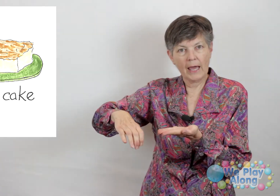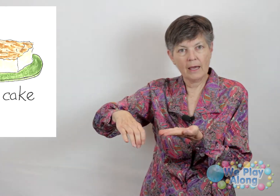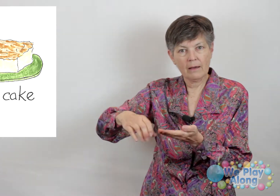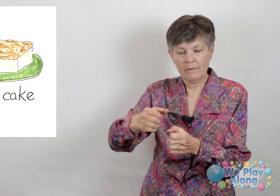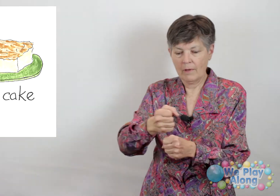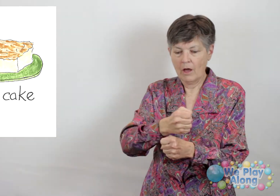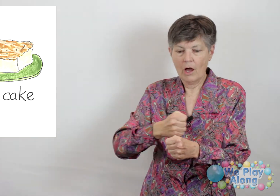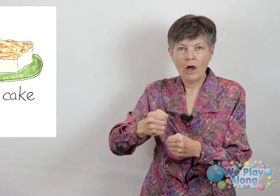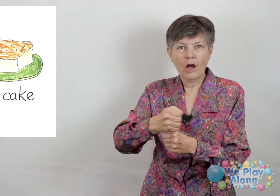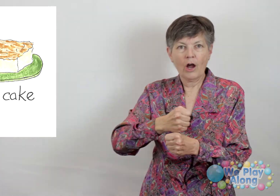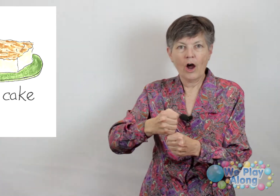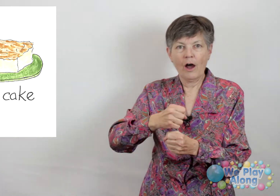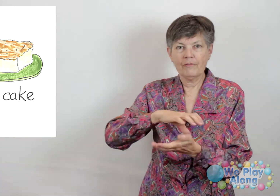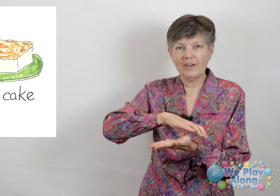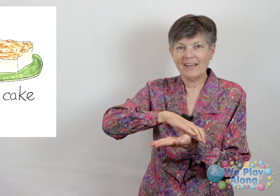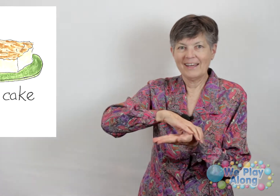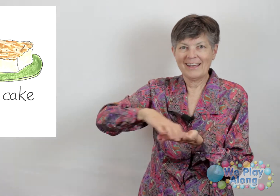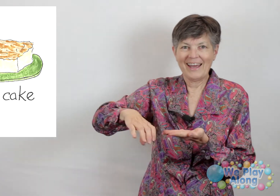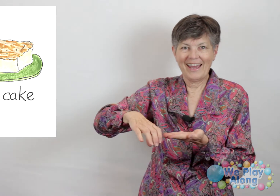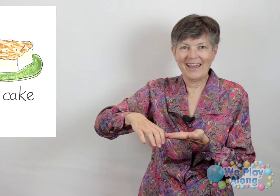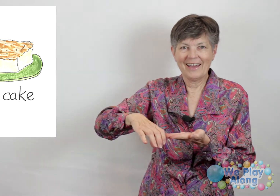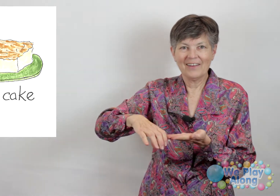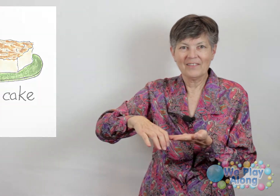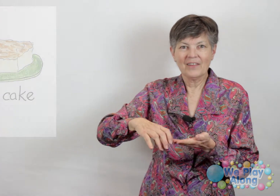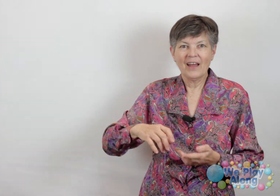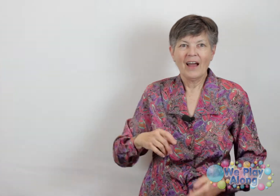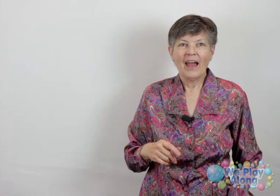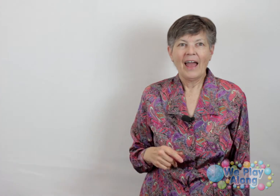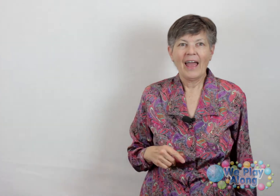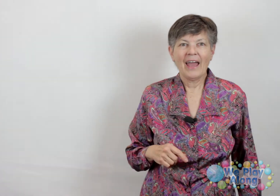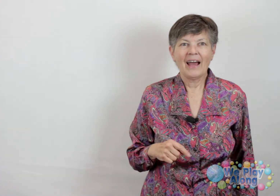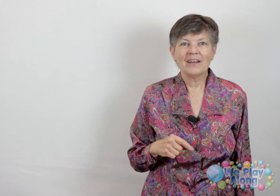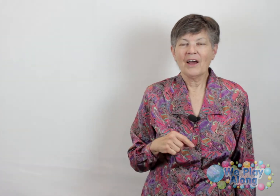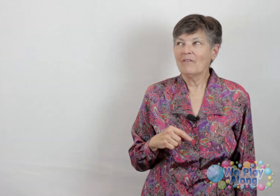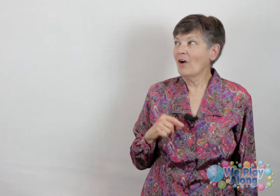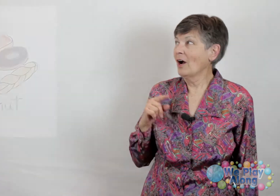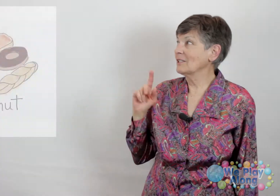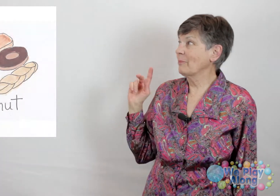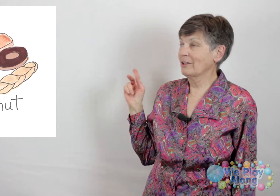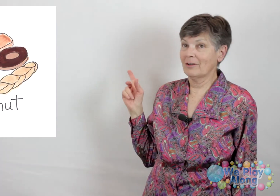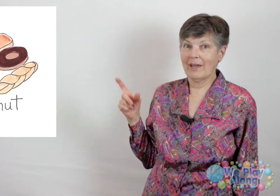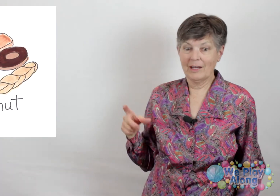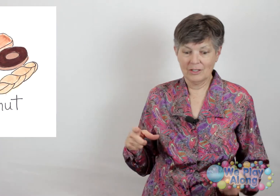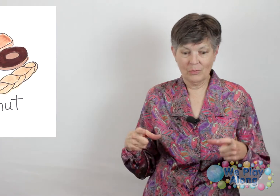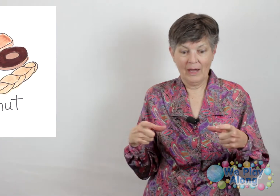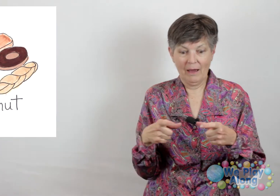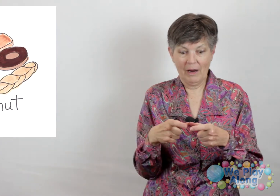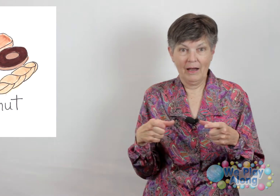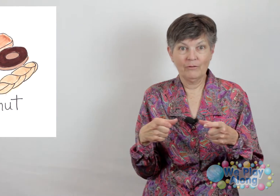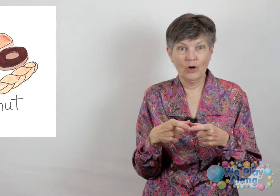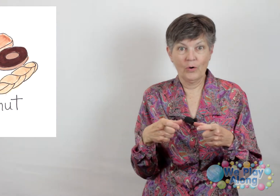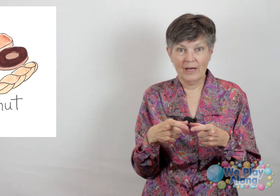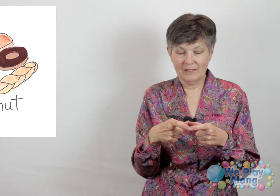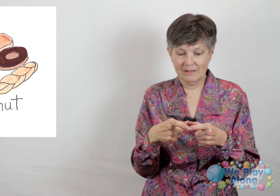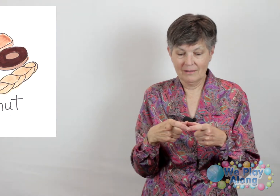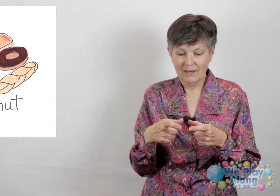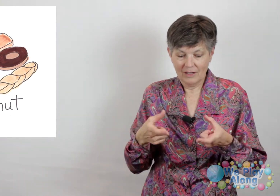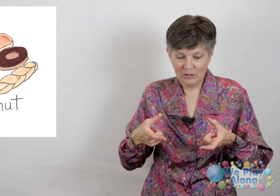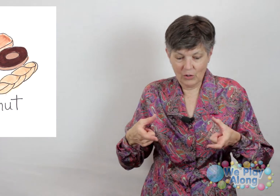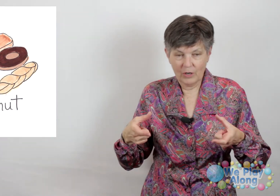cake. Coffee cake. And on special occasions, we might have donuts, because donuts